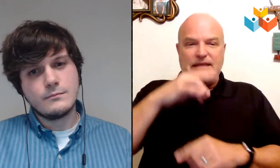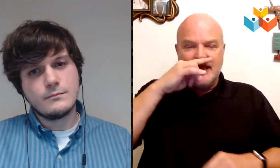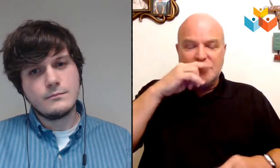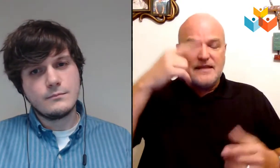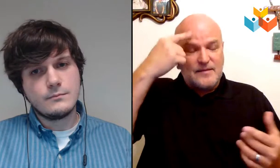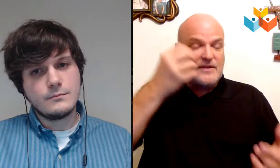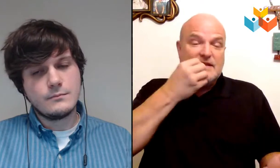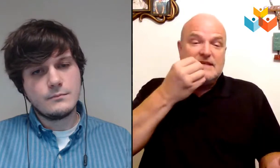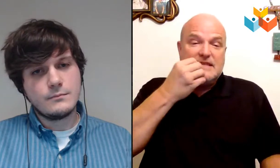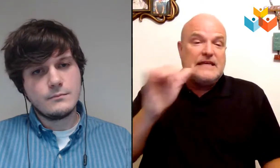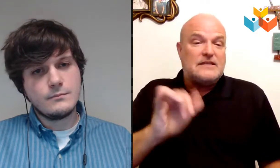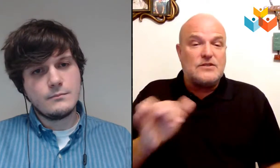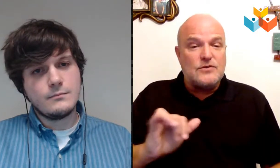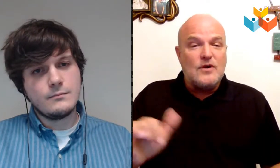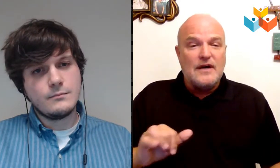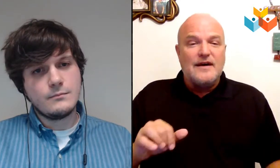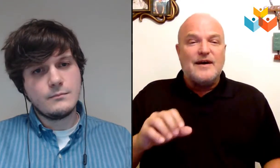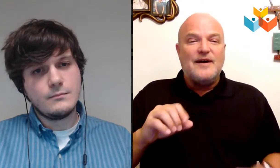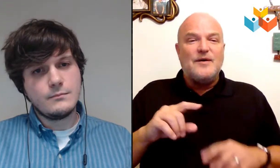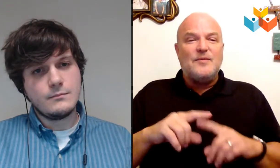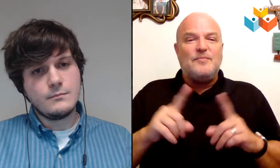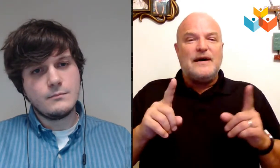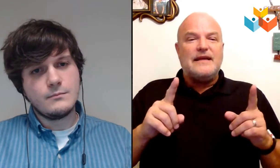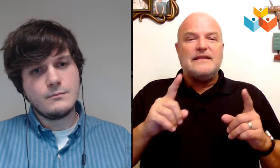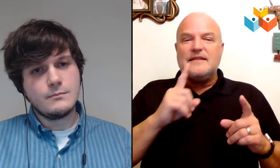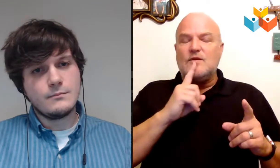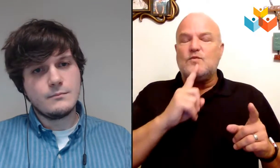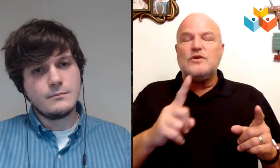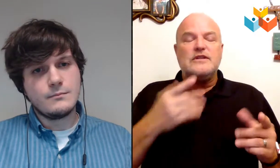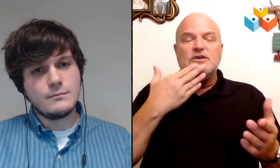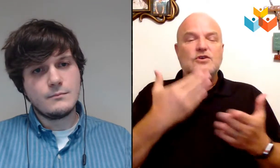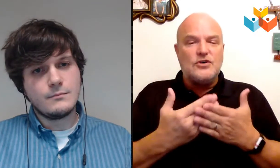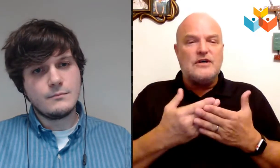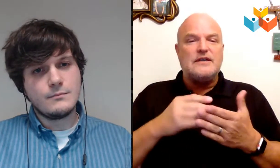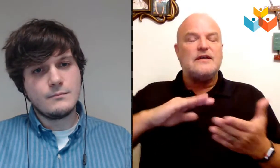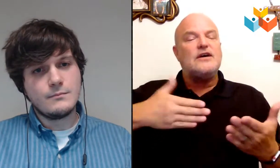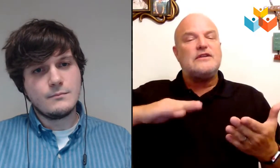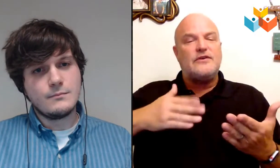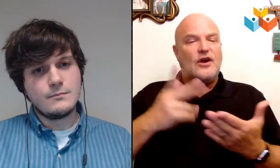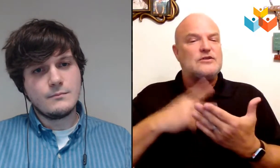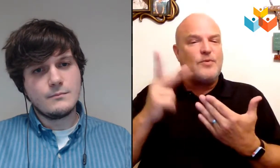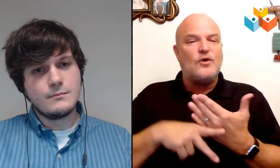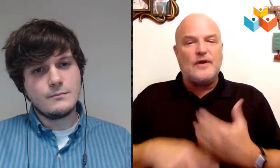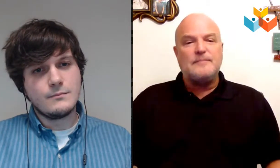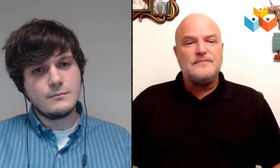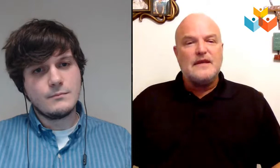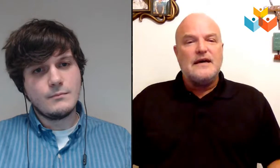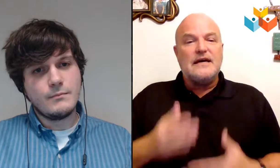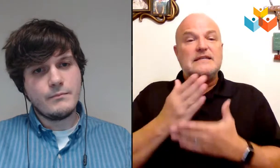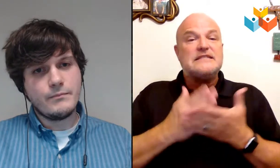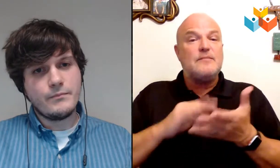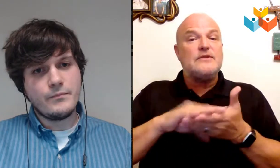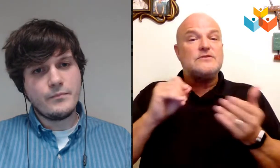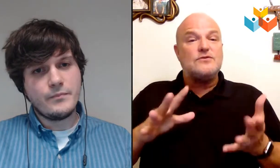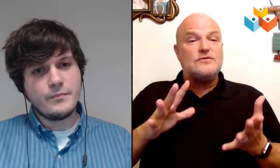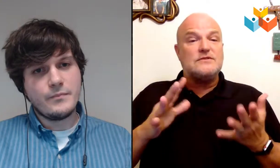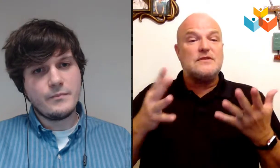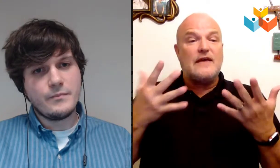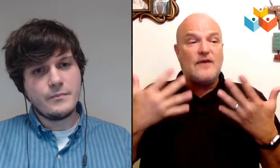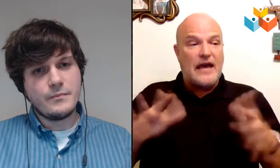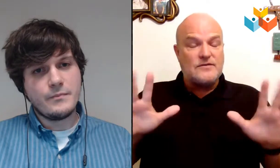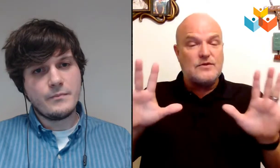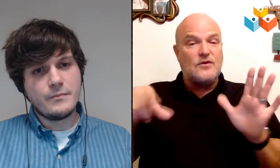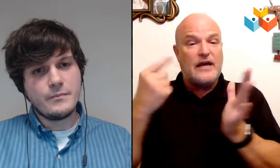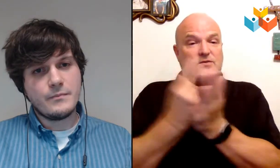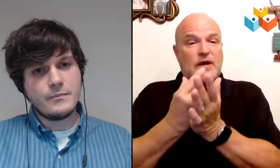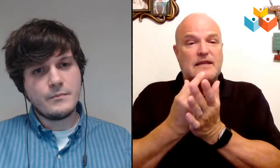popular with the kids. I think because they get to eat too, but a really good culinary arts program. Some of the students